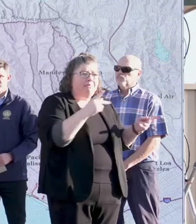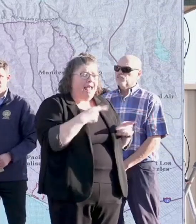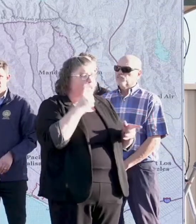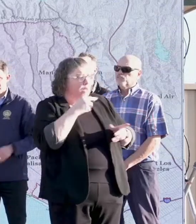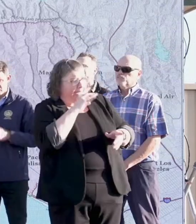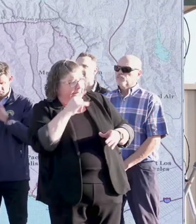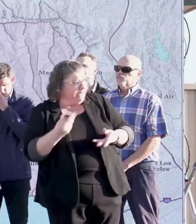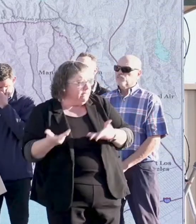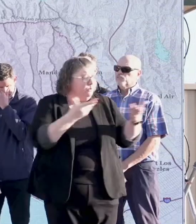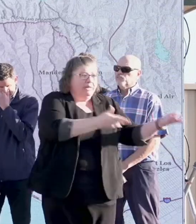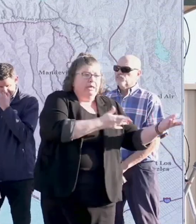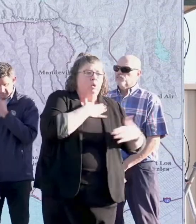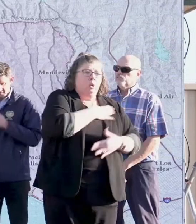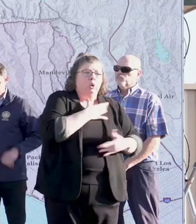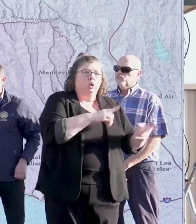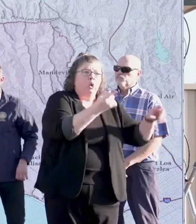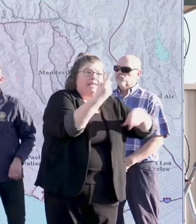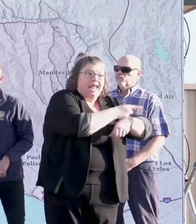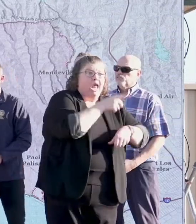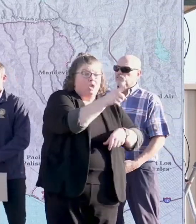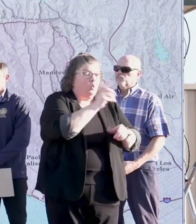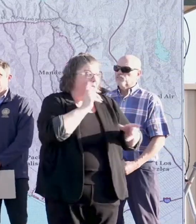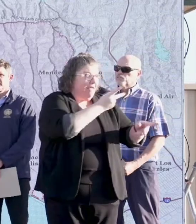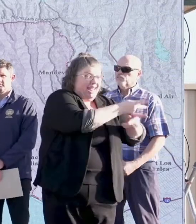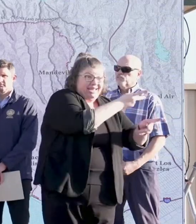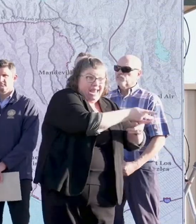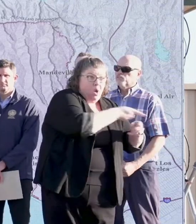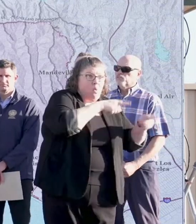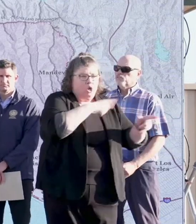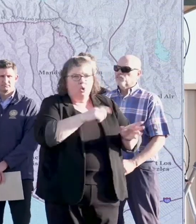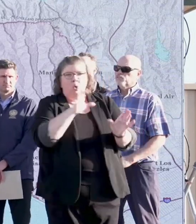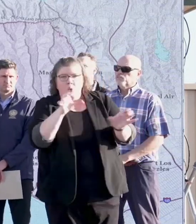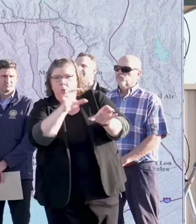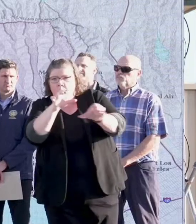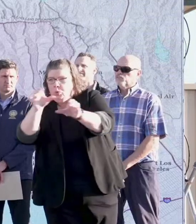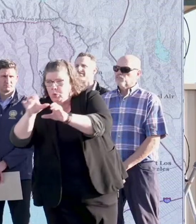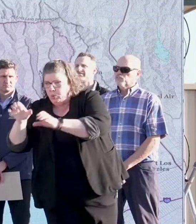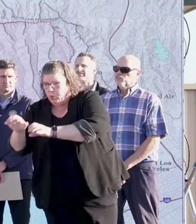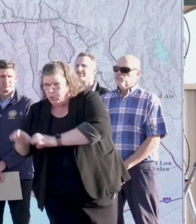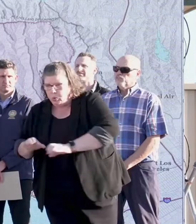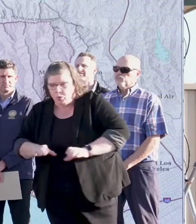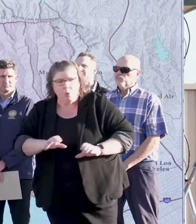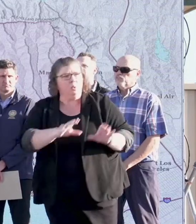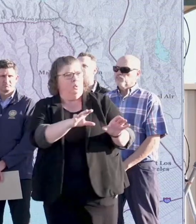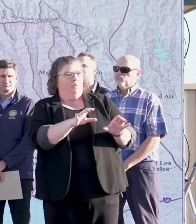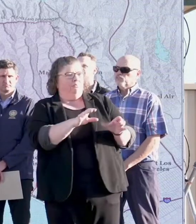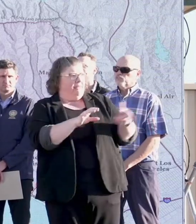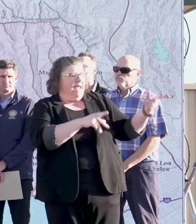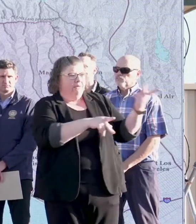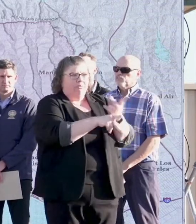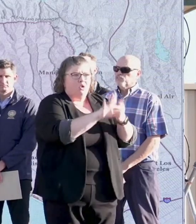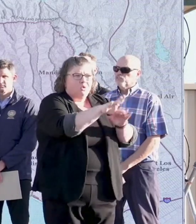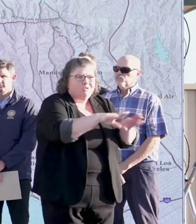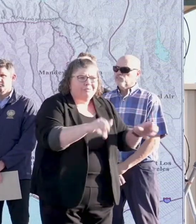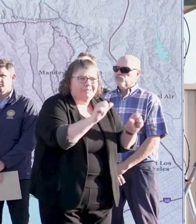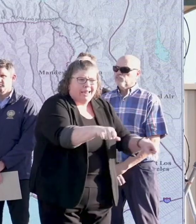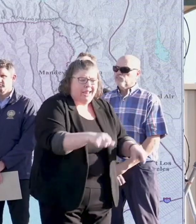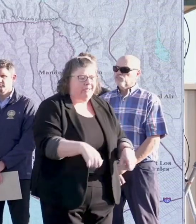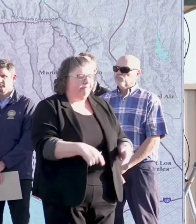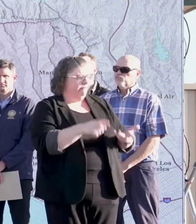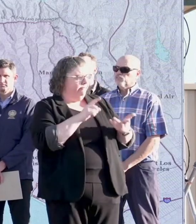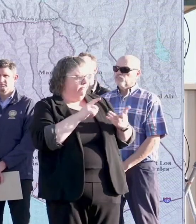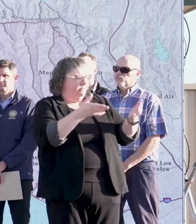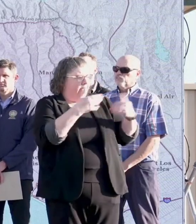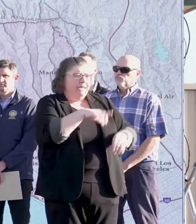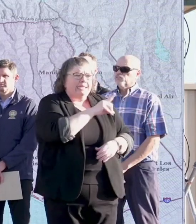bring their kids, so you can have childcare there while you go take care of all your business. before all these different agencies. The DMV is there